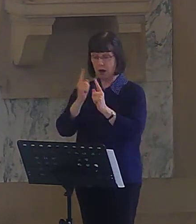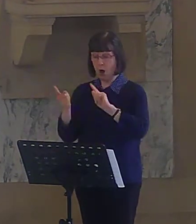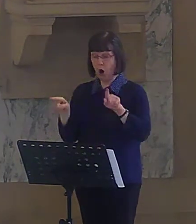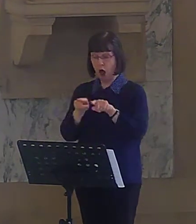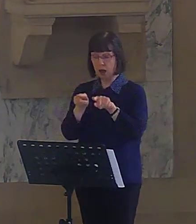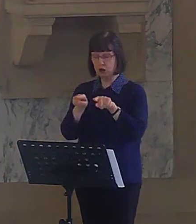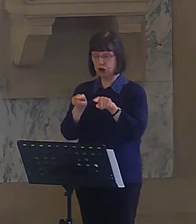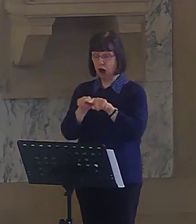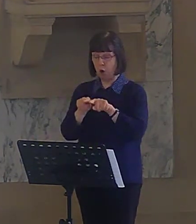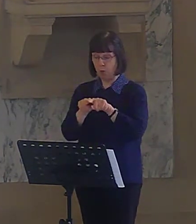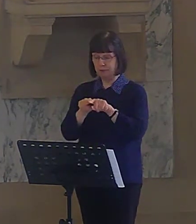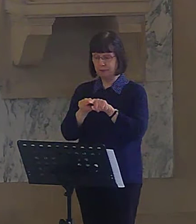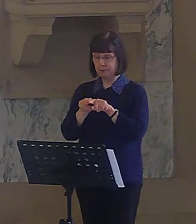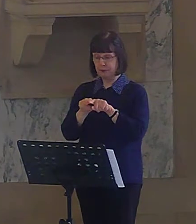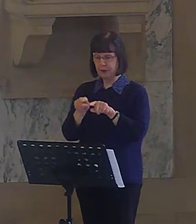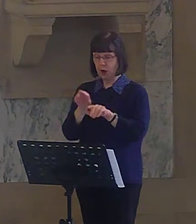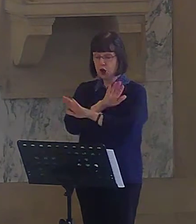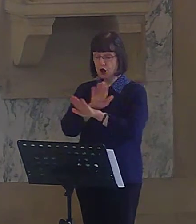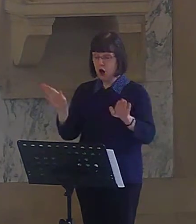also.